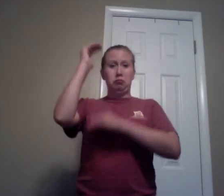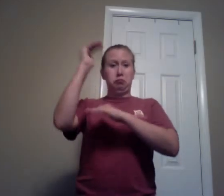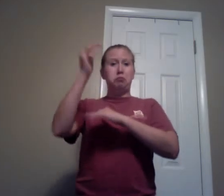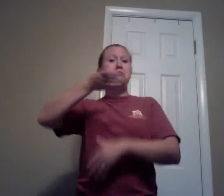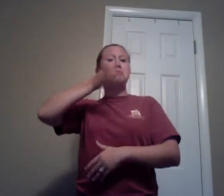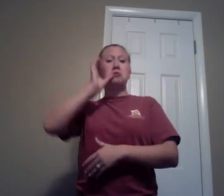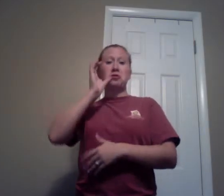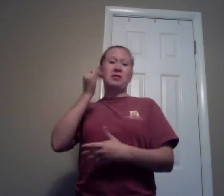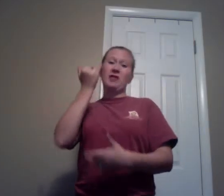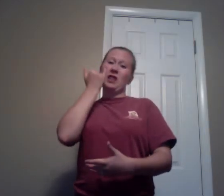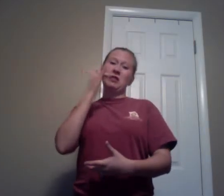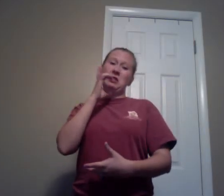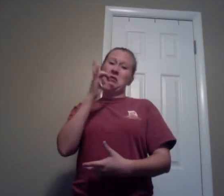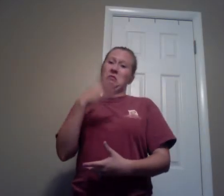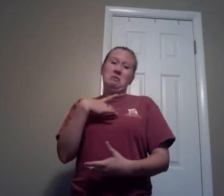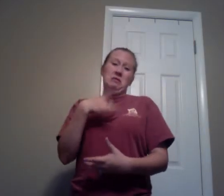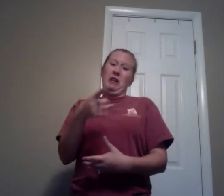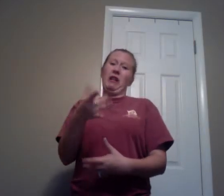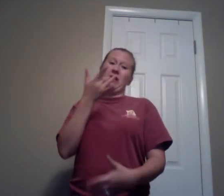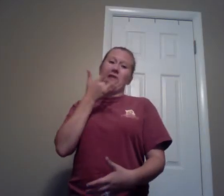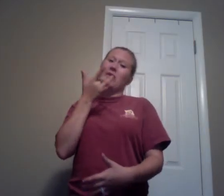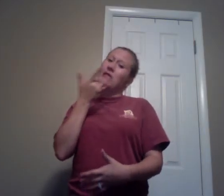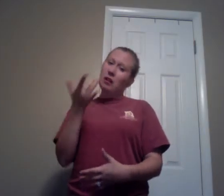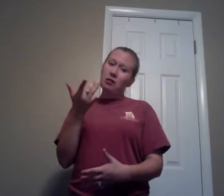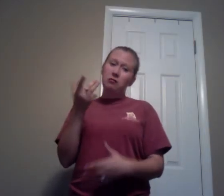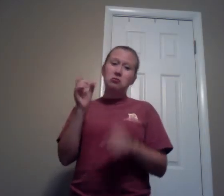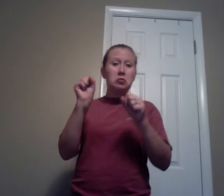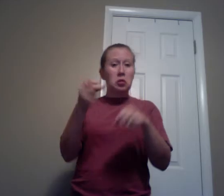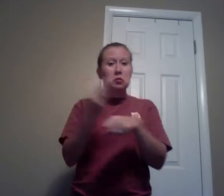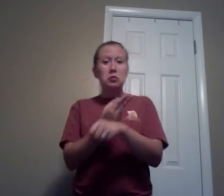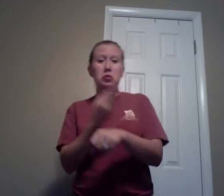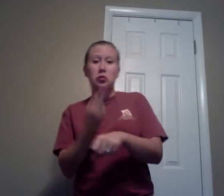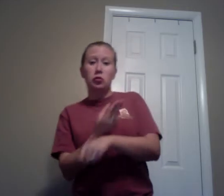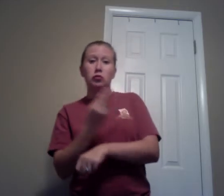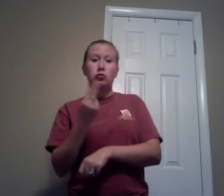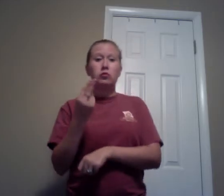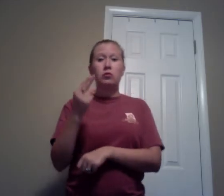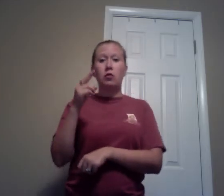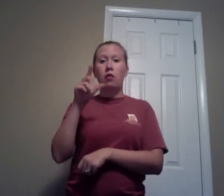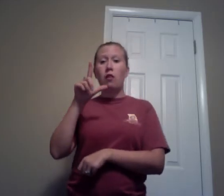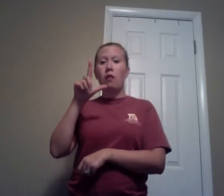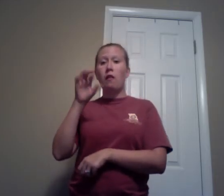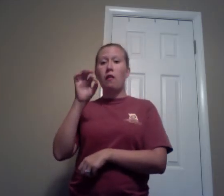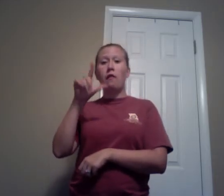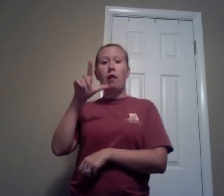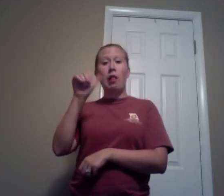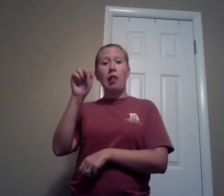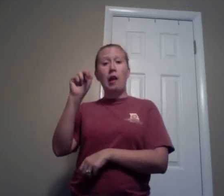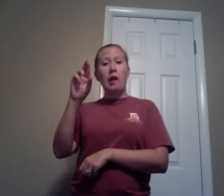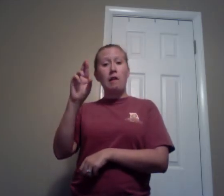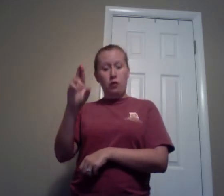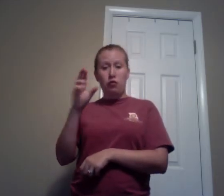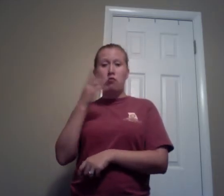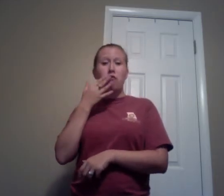store, comes in different flavors. You want to avoid any red or purple looking liquid the